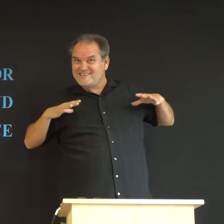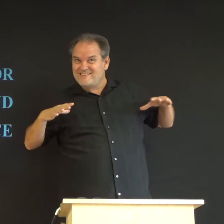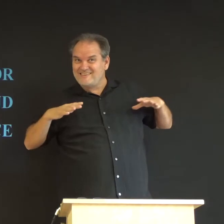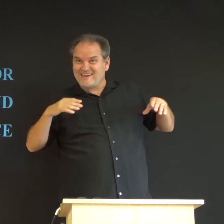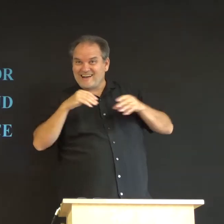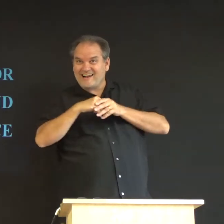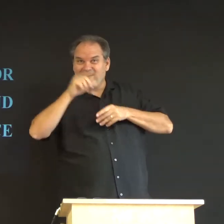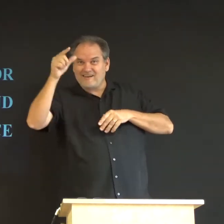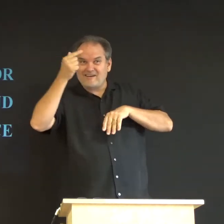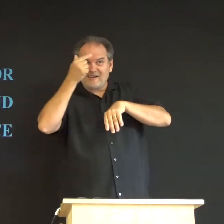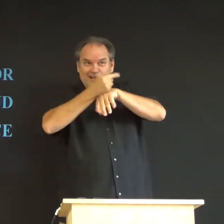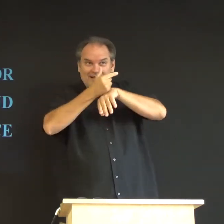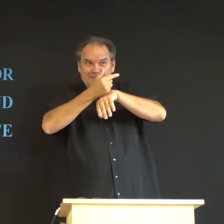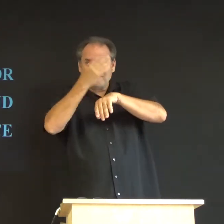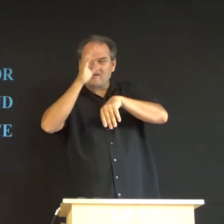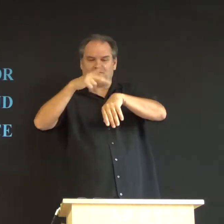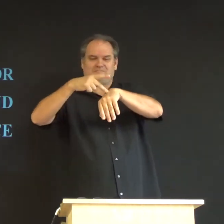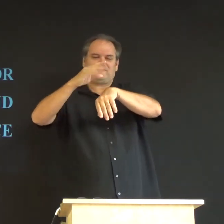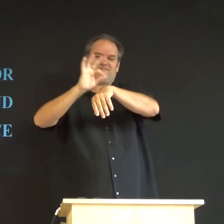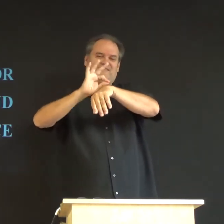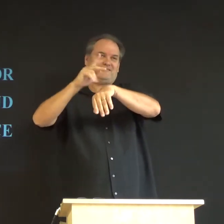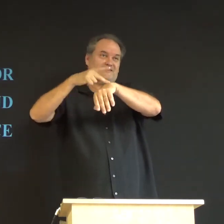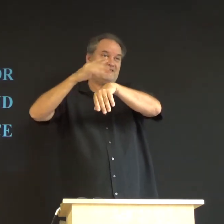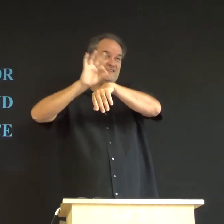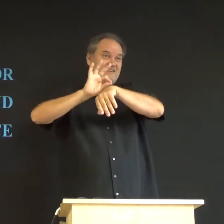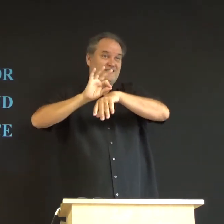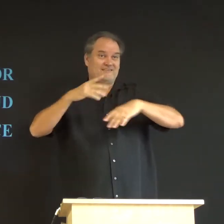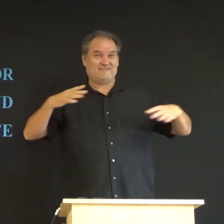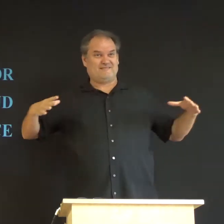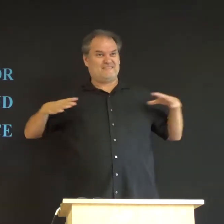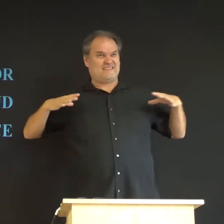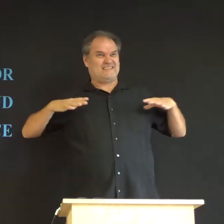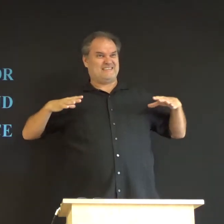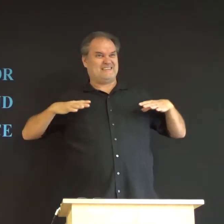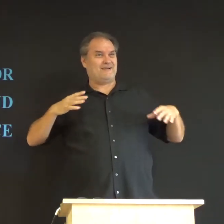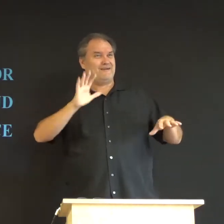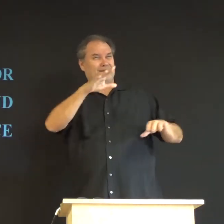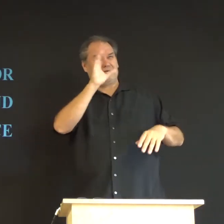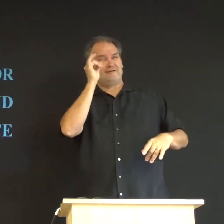happened. I was on vacation. I picked your board on vacation.